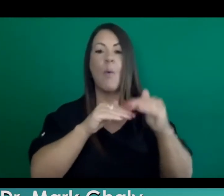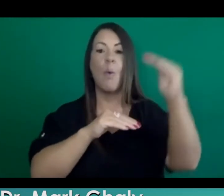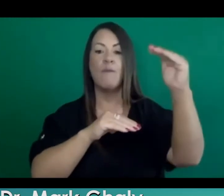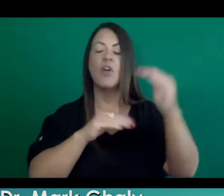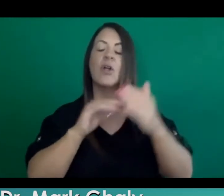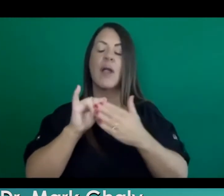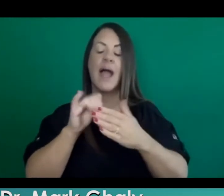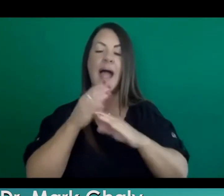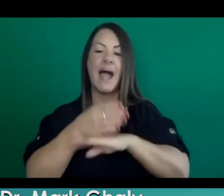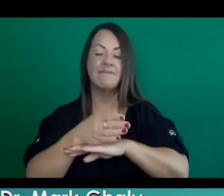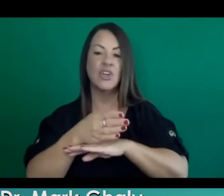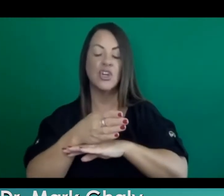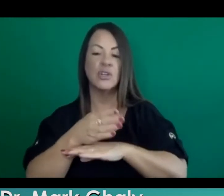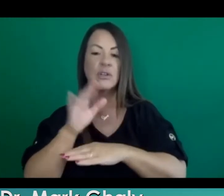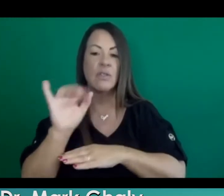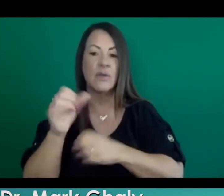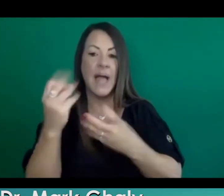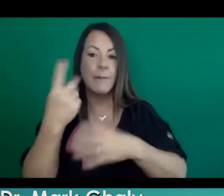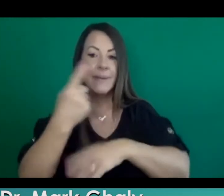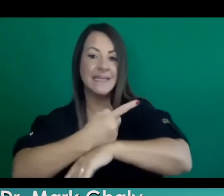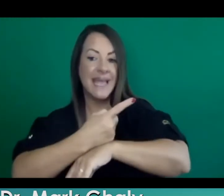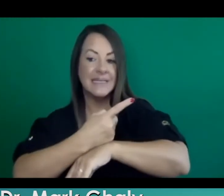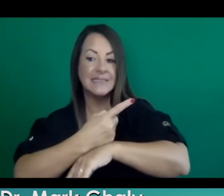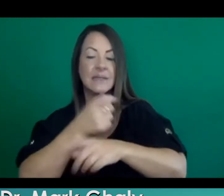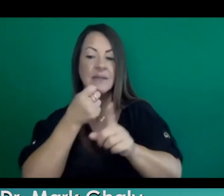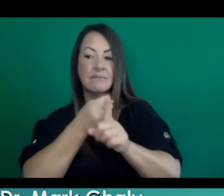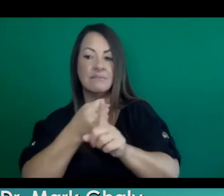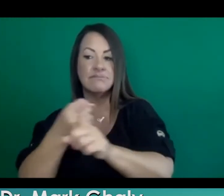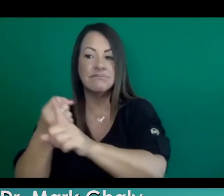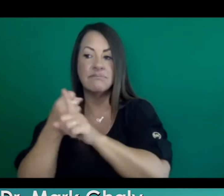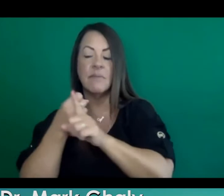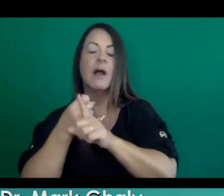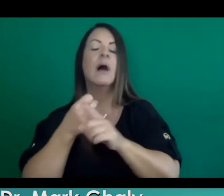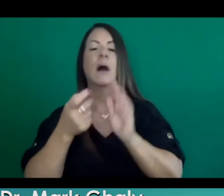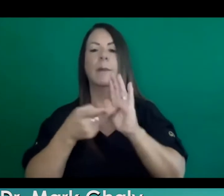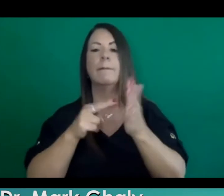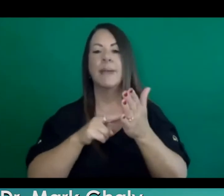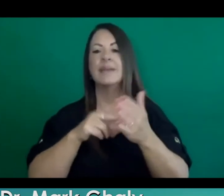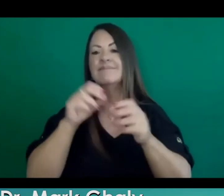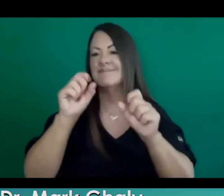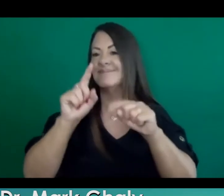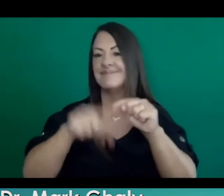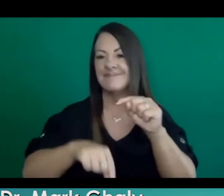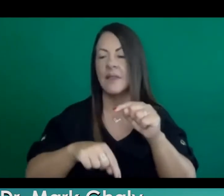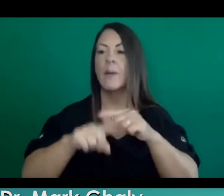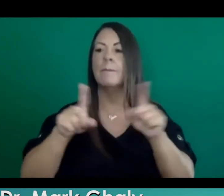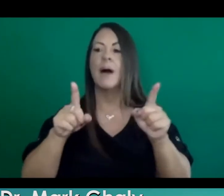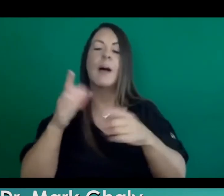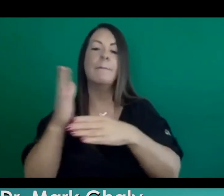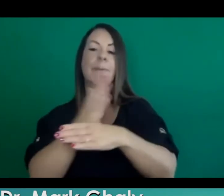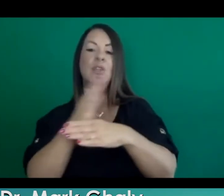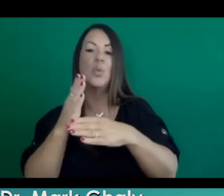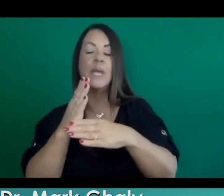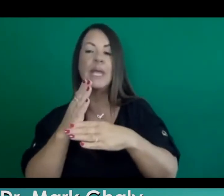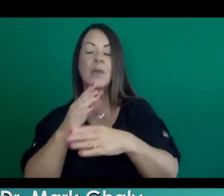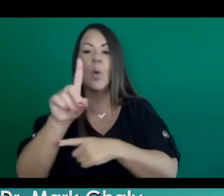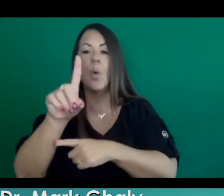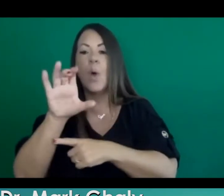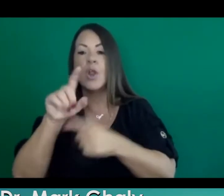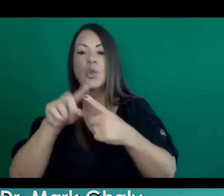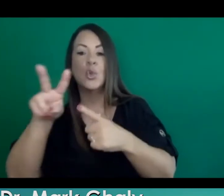bring our youngest students back to on-campus learning sooner when those counties are between 100 and